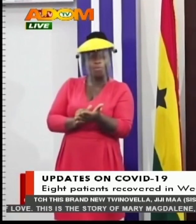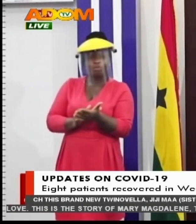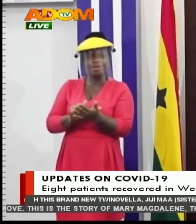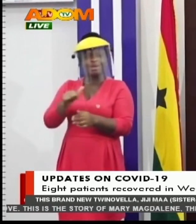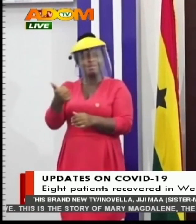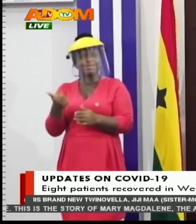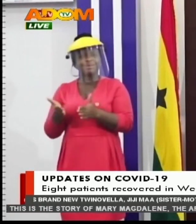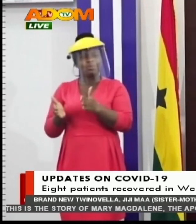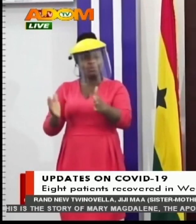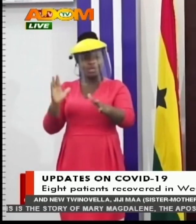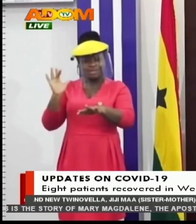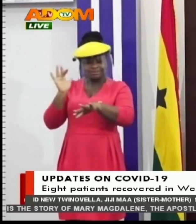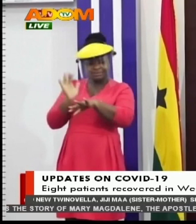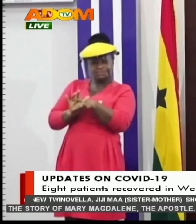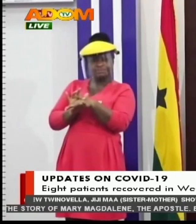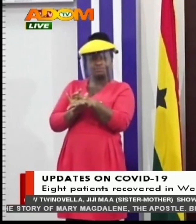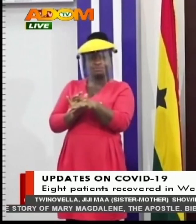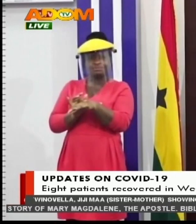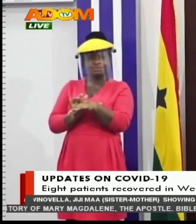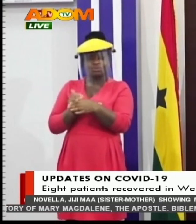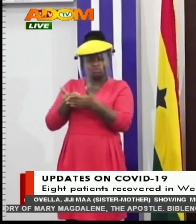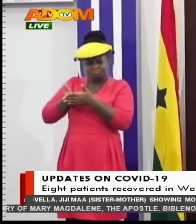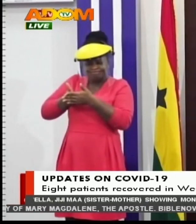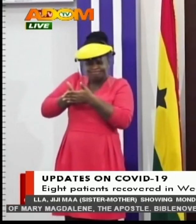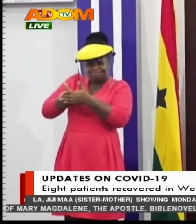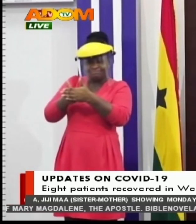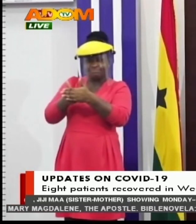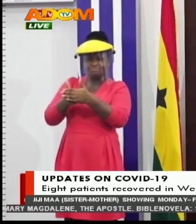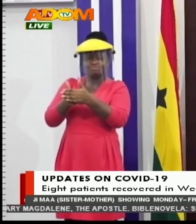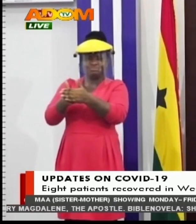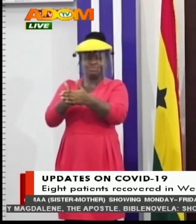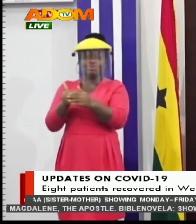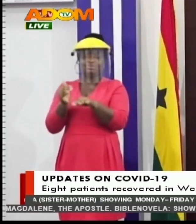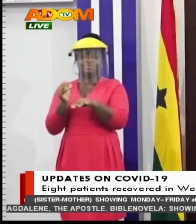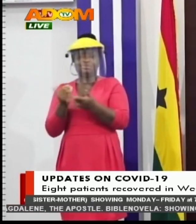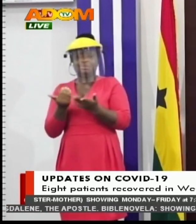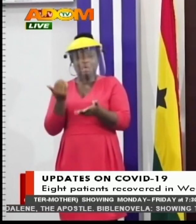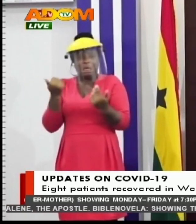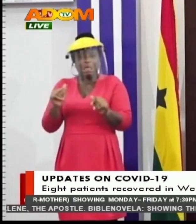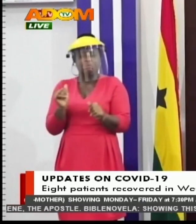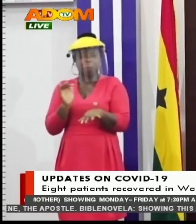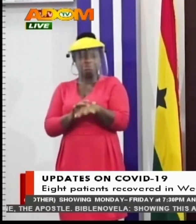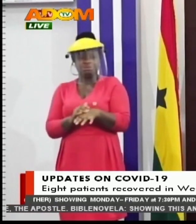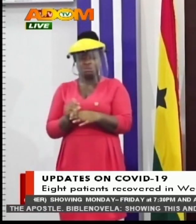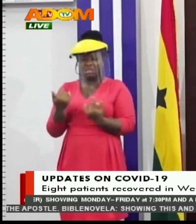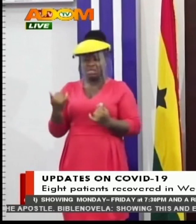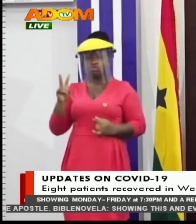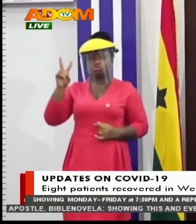enclosed environment causes a higher saturation of the virus in the air, increasing the risk of transmission.